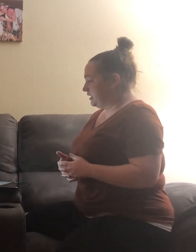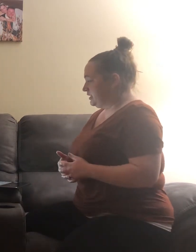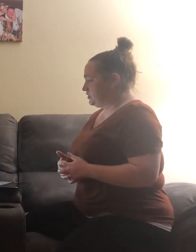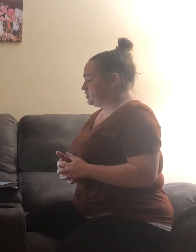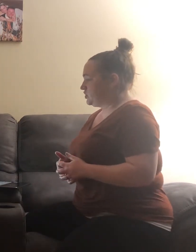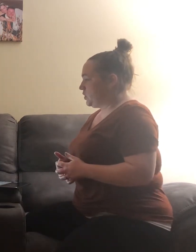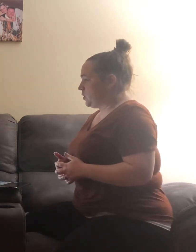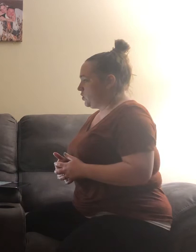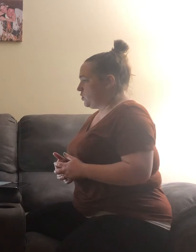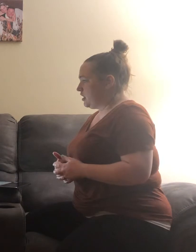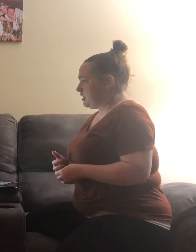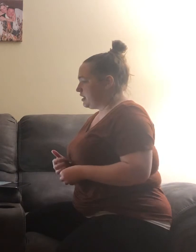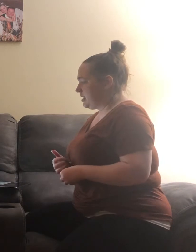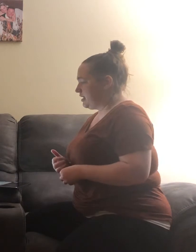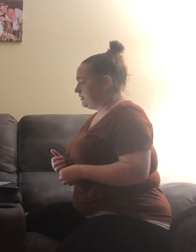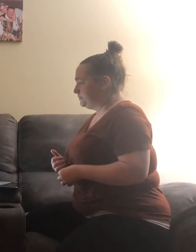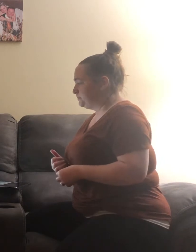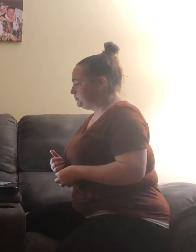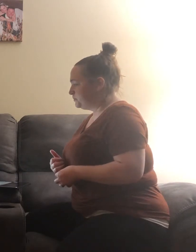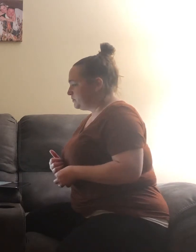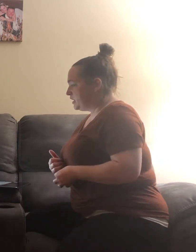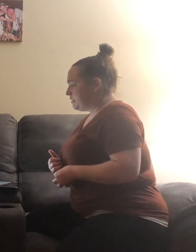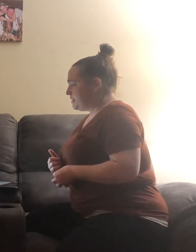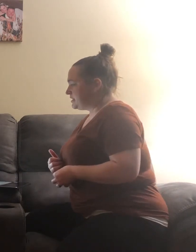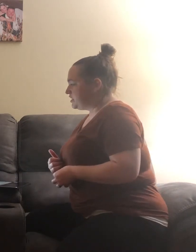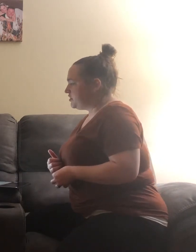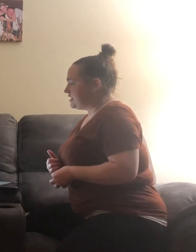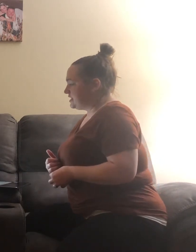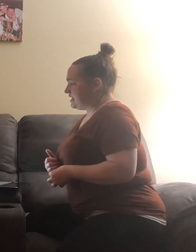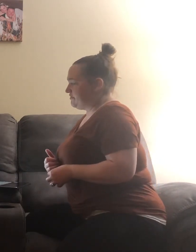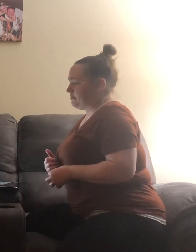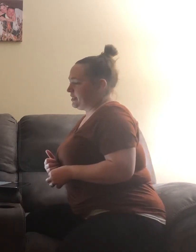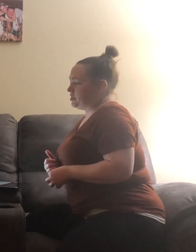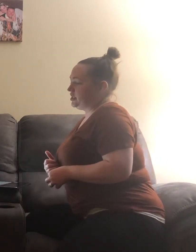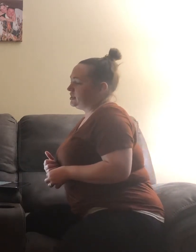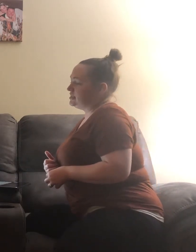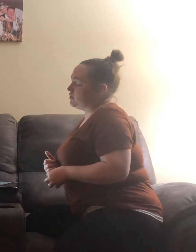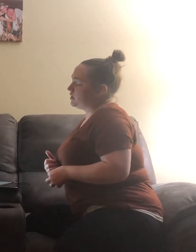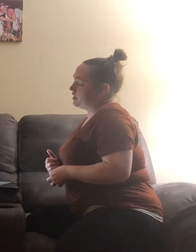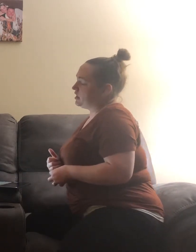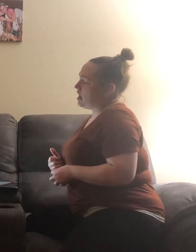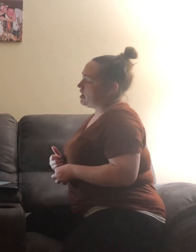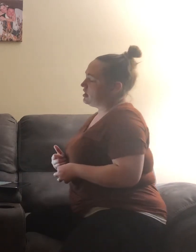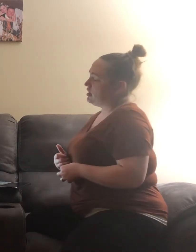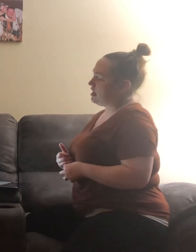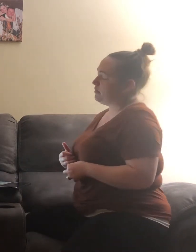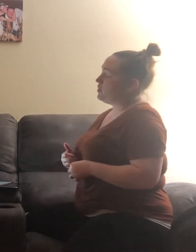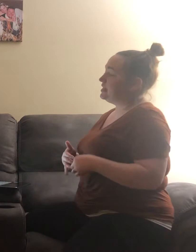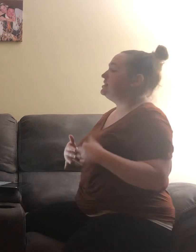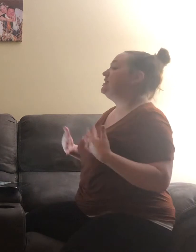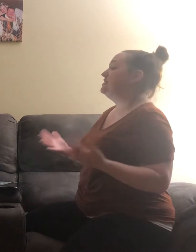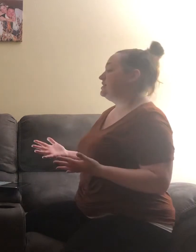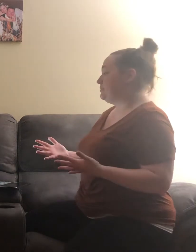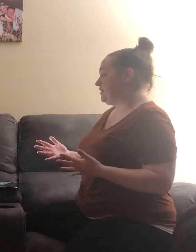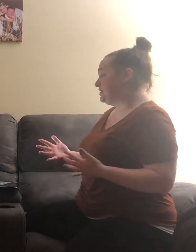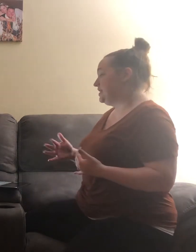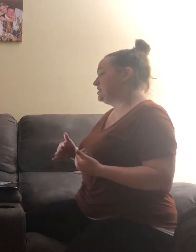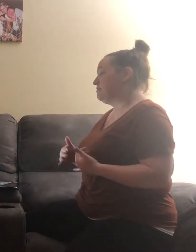And so based on your intake information, it looks like we're going to call what he's experiencing is a